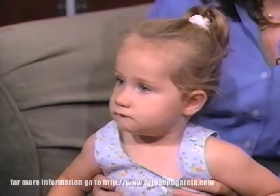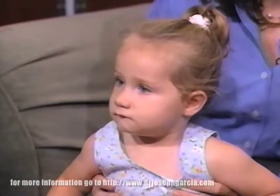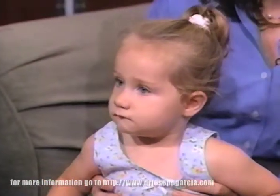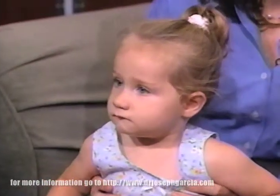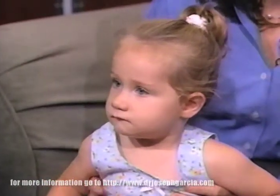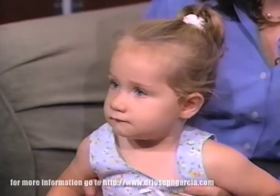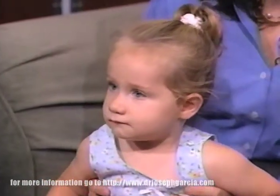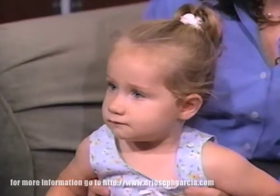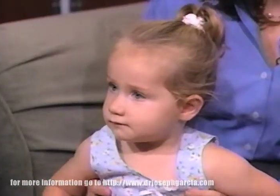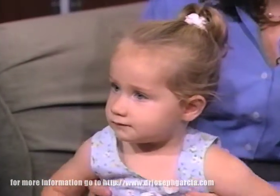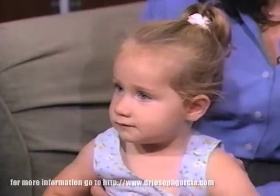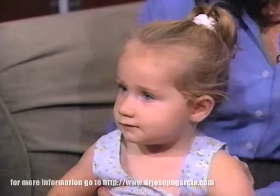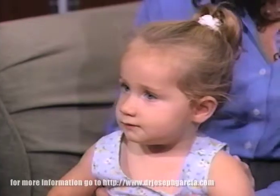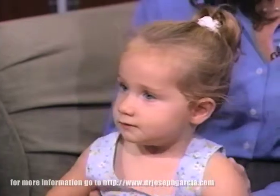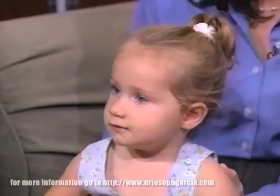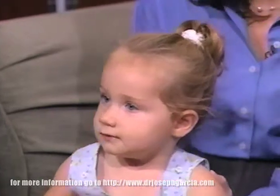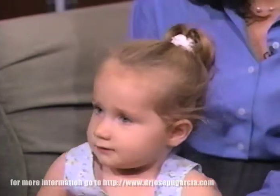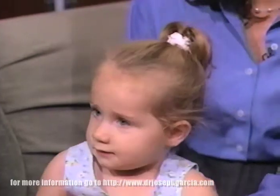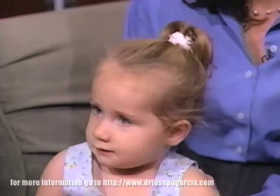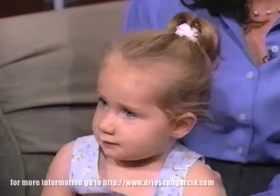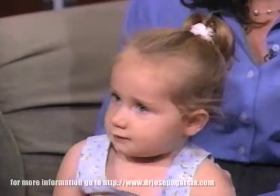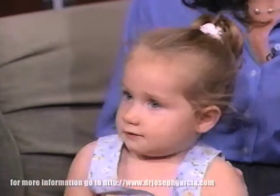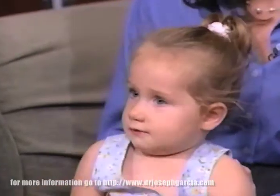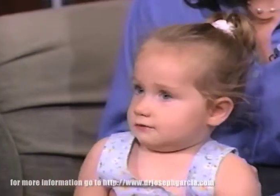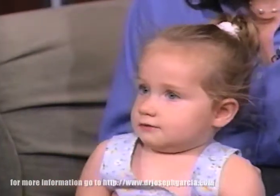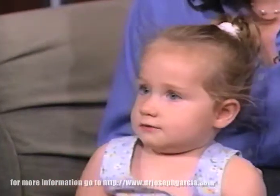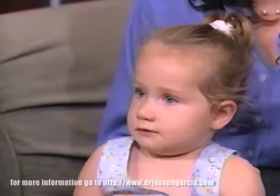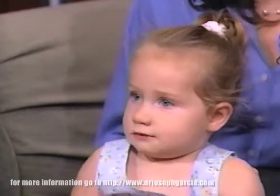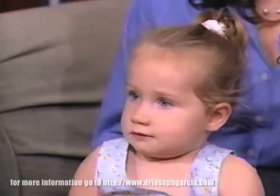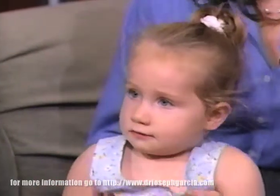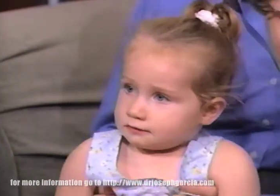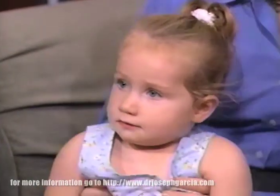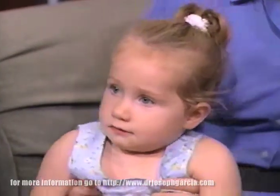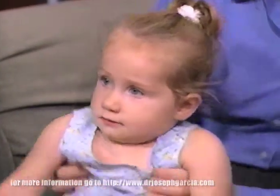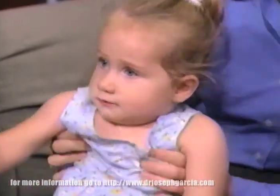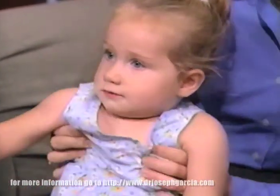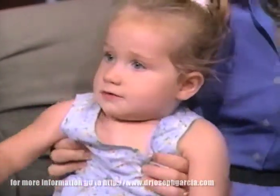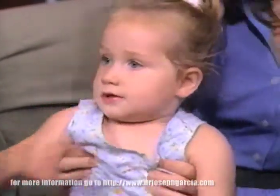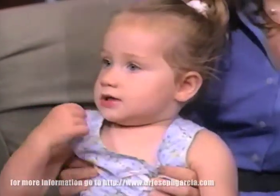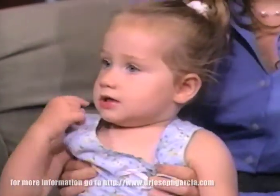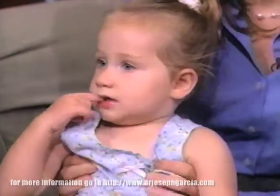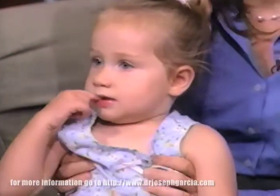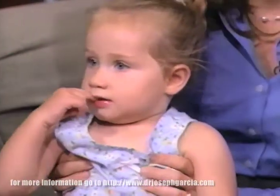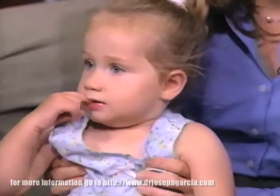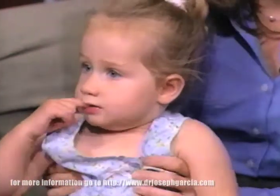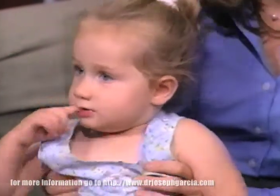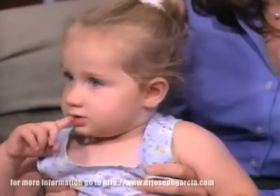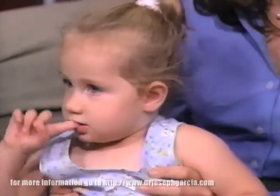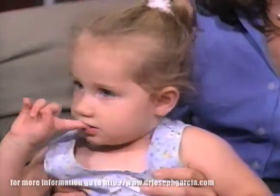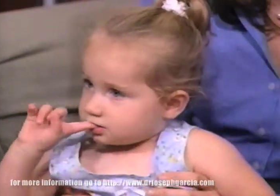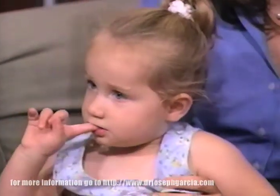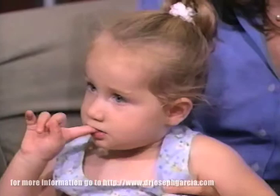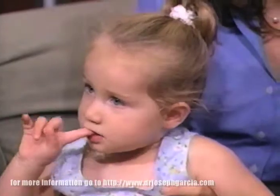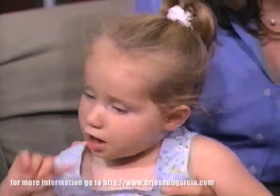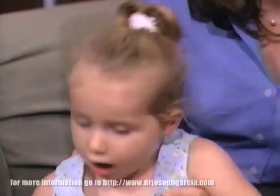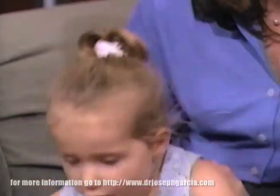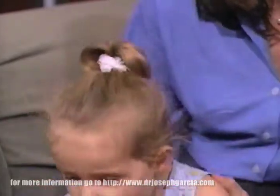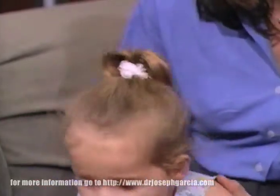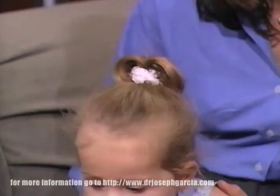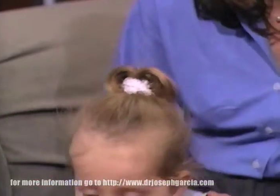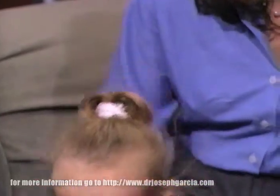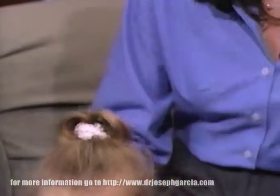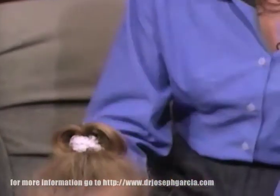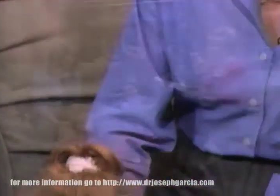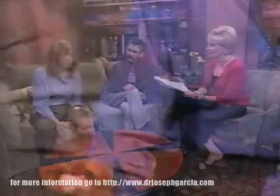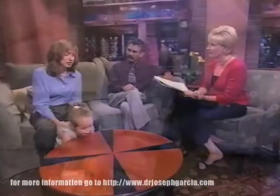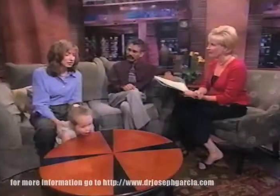off of her enjoyment. I mean, she really took to it, and so it just facilitates the whole communication process so